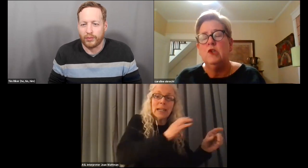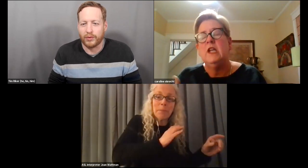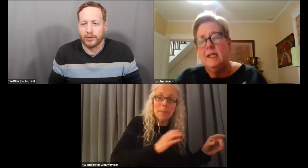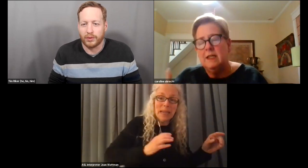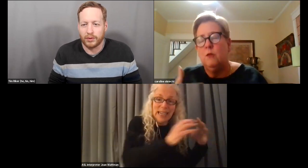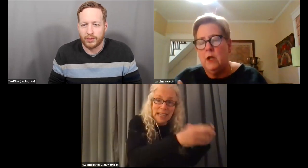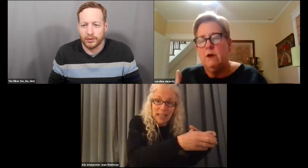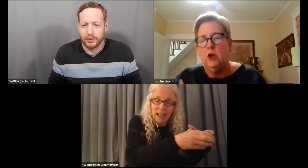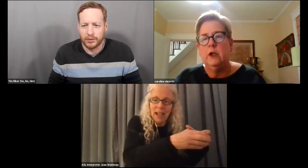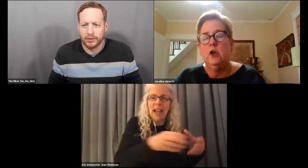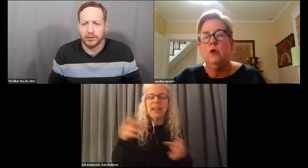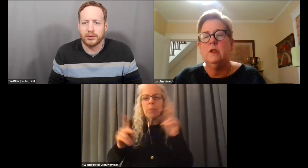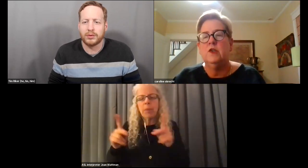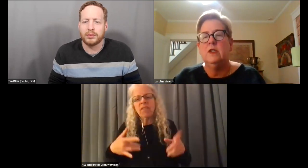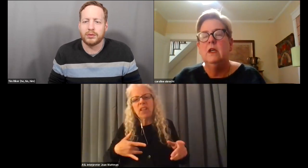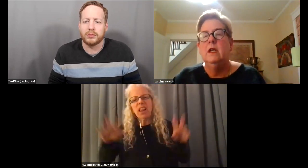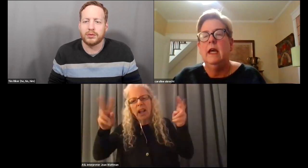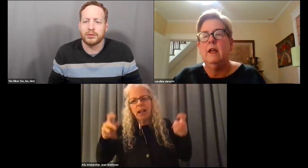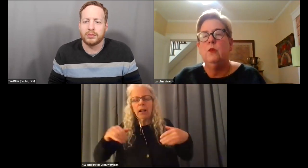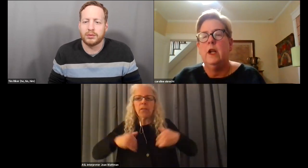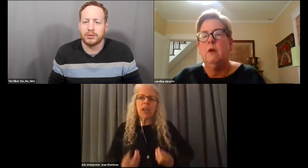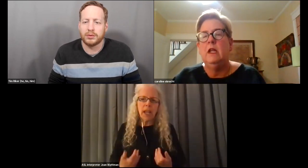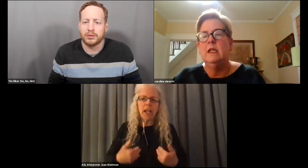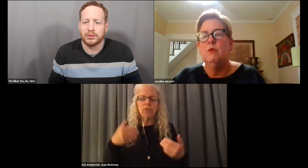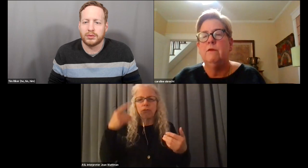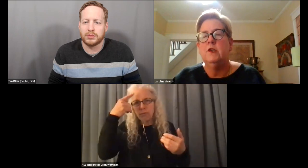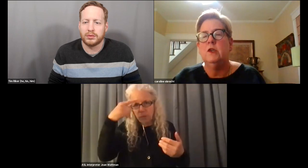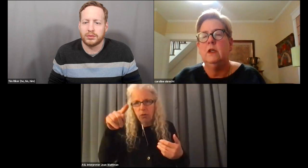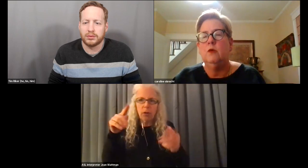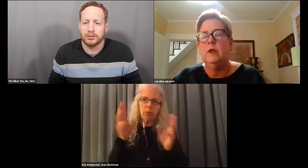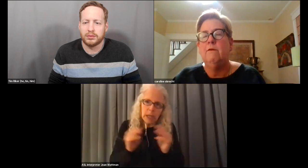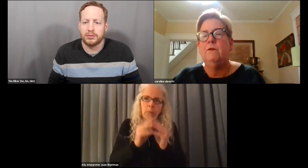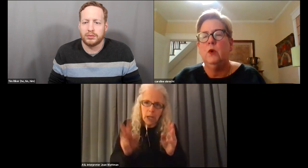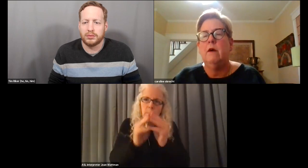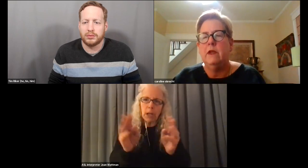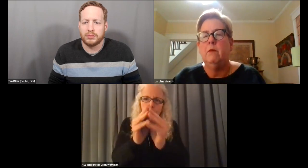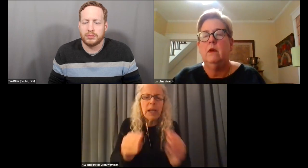Which ties into one of our earlier goals, which is how to run our meetings more efficiently. Could we have fewer of them?